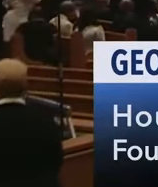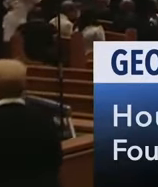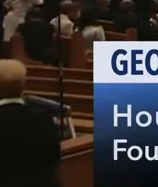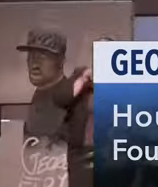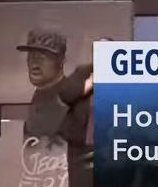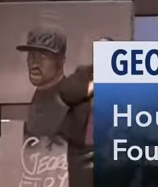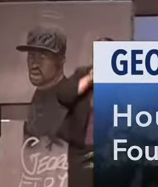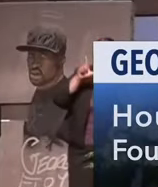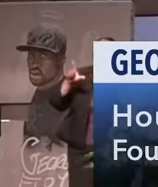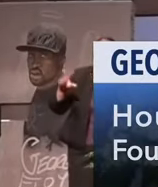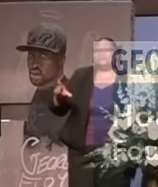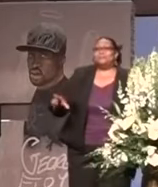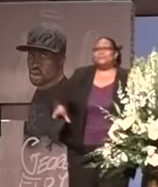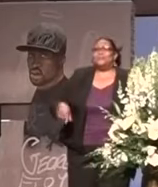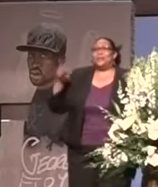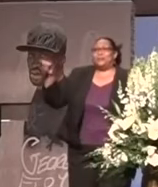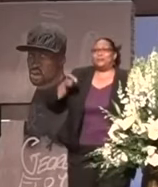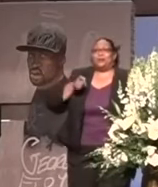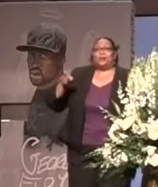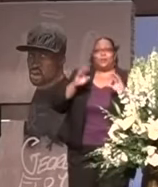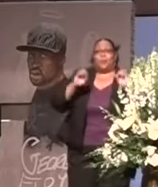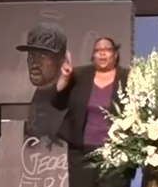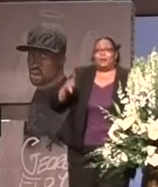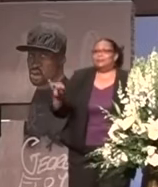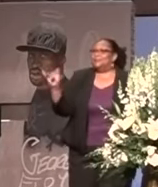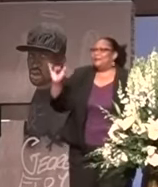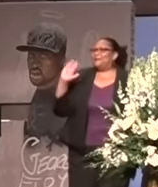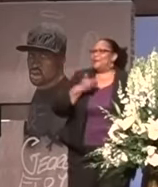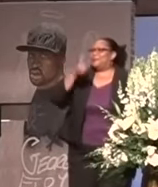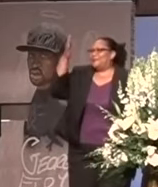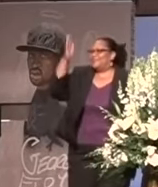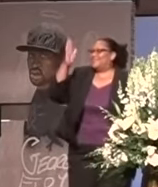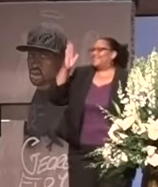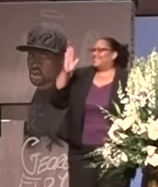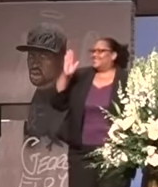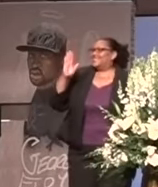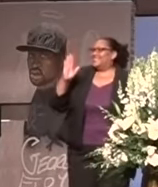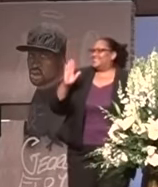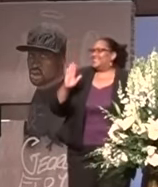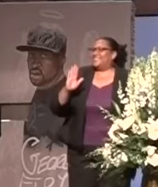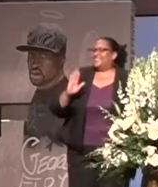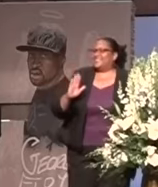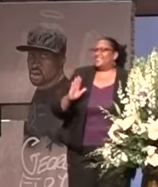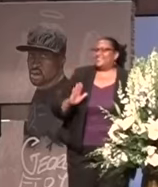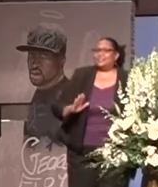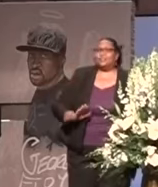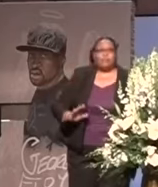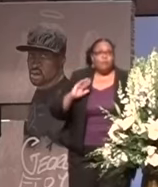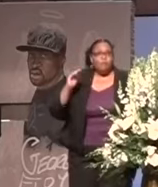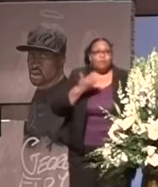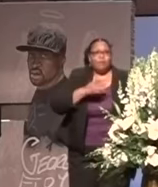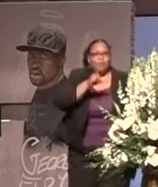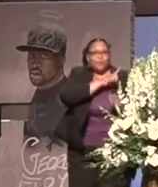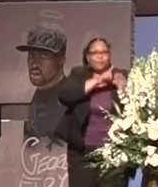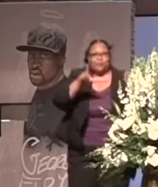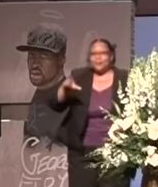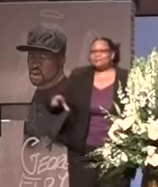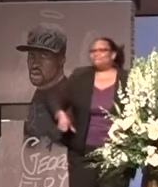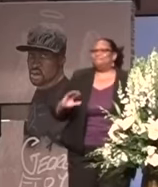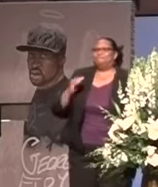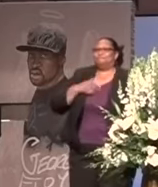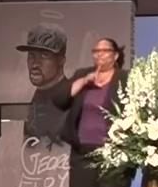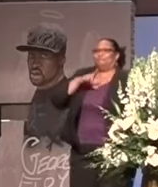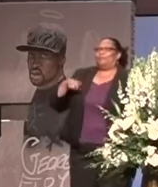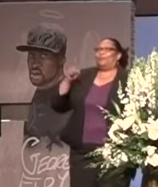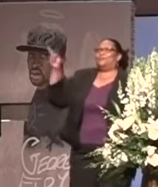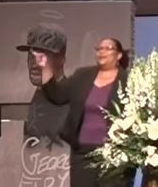Lord. Our Lord, he reigns. Nobody like our God. Nobody like our God. Our Lord,